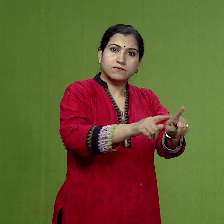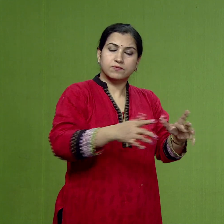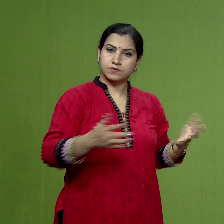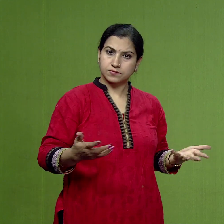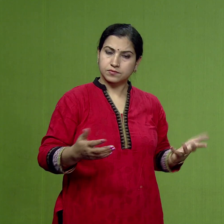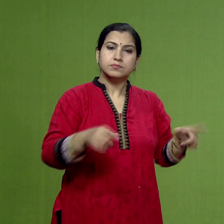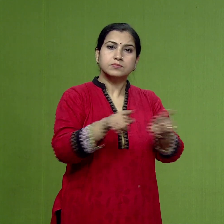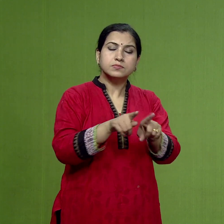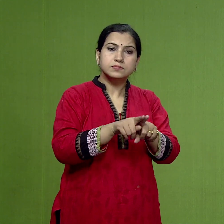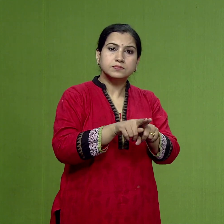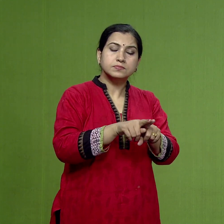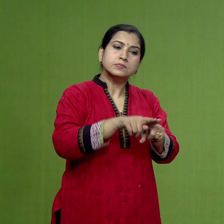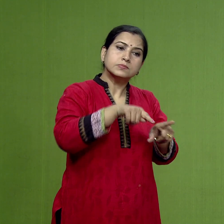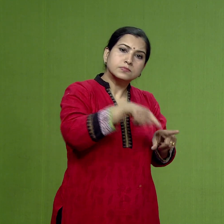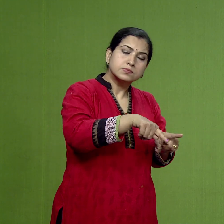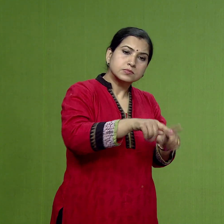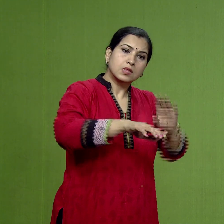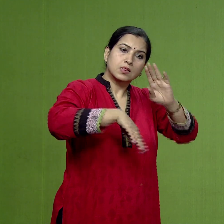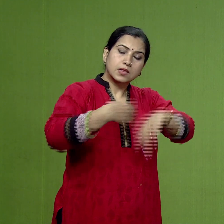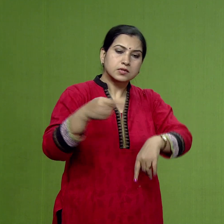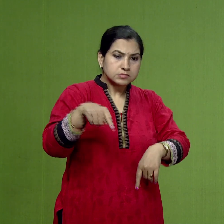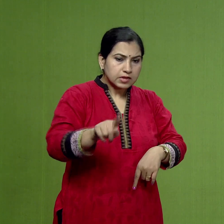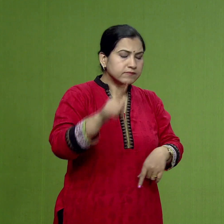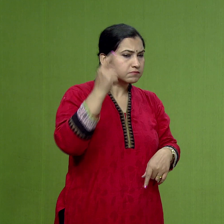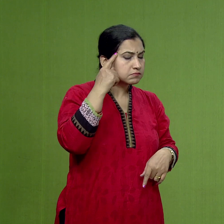and converting them into useful resources,